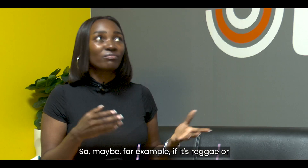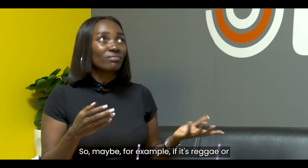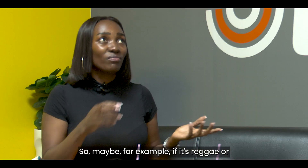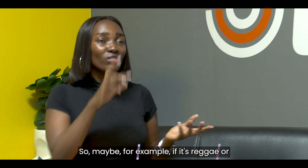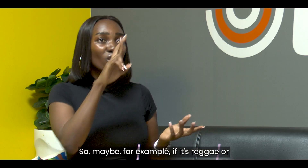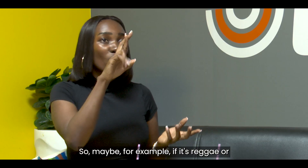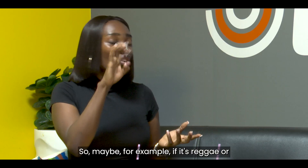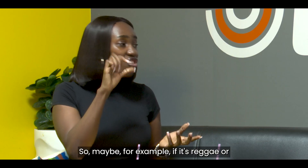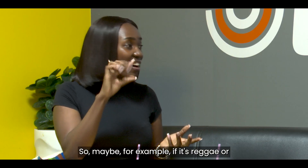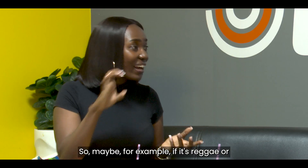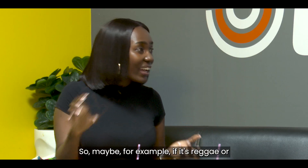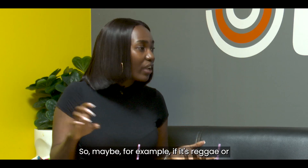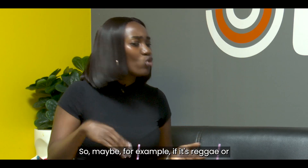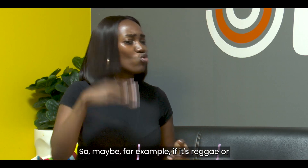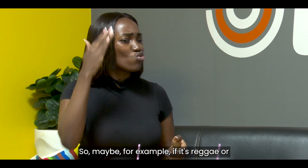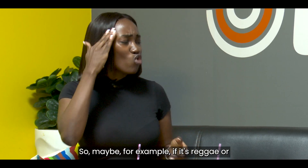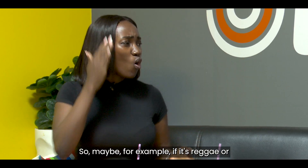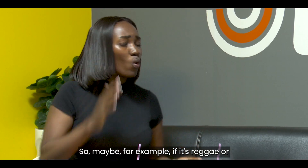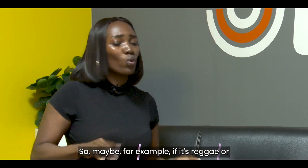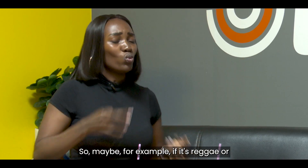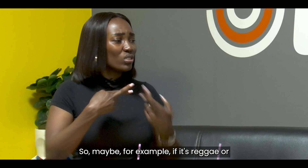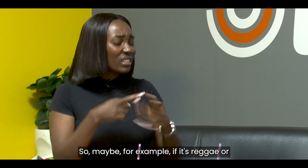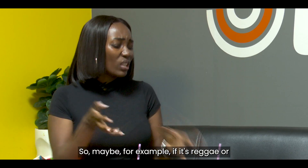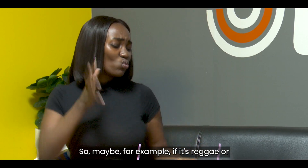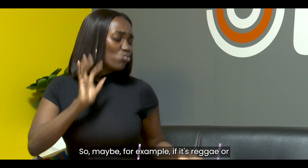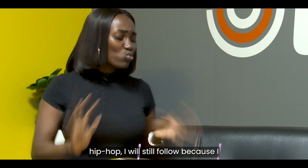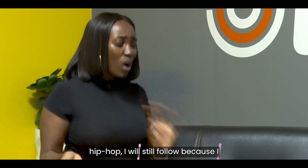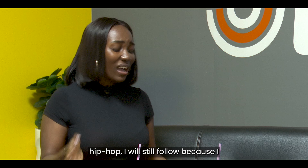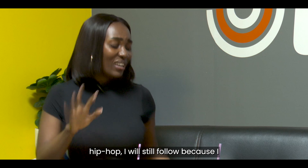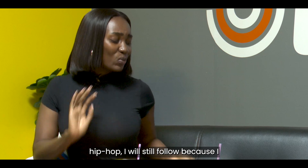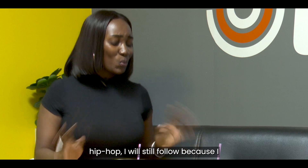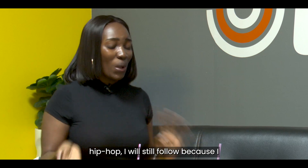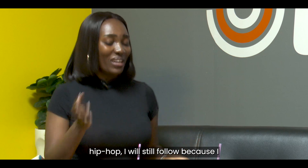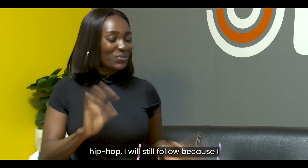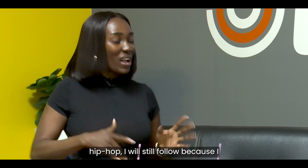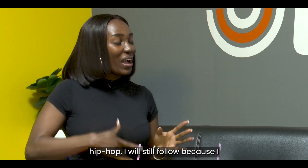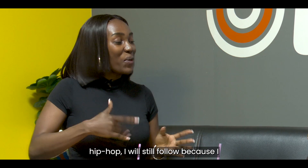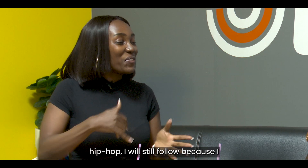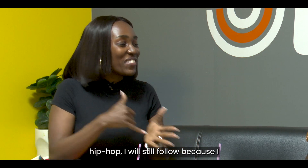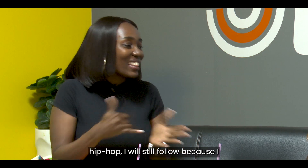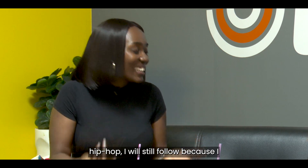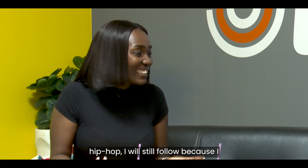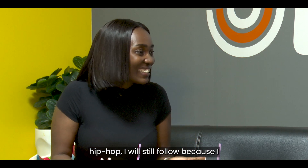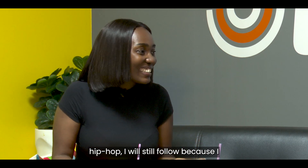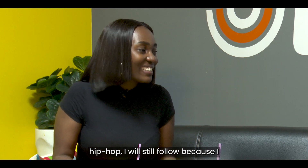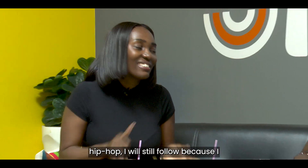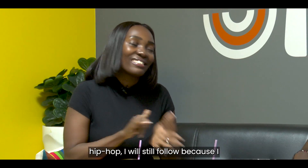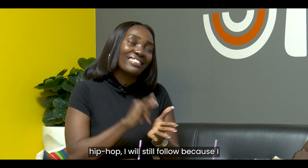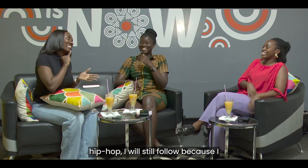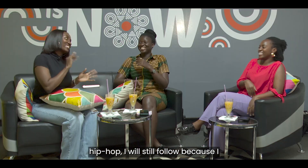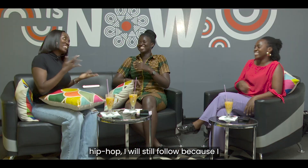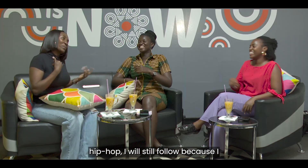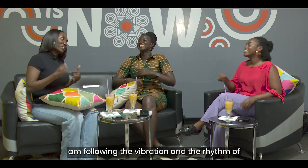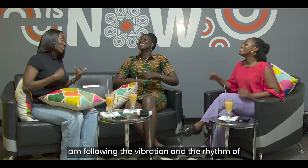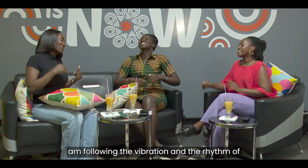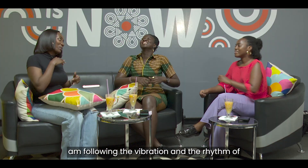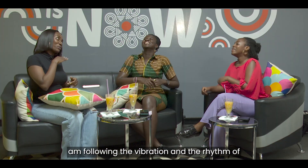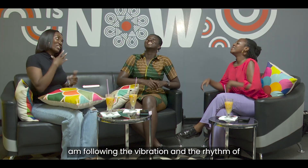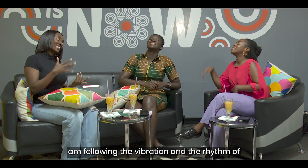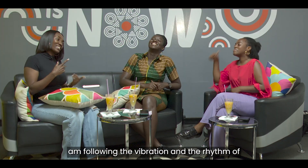for example, if it's reggae or it's hip hop, I will still follow because I'm following the vibration and